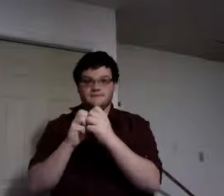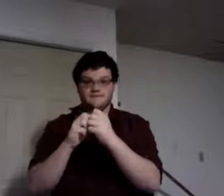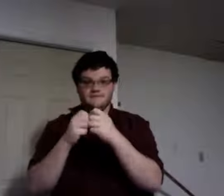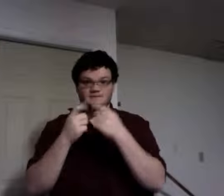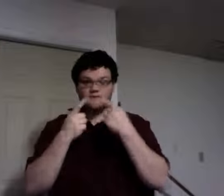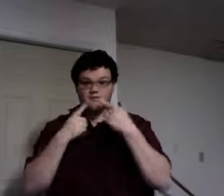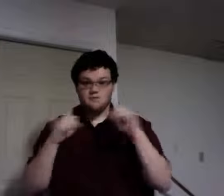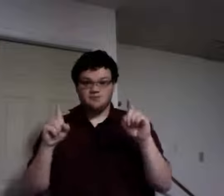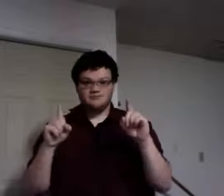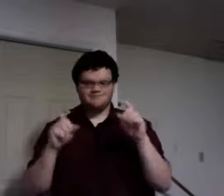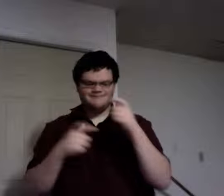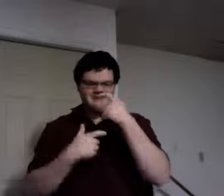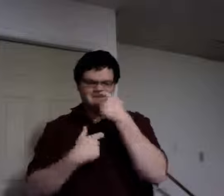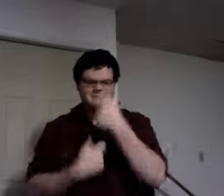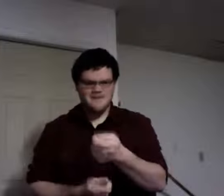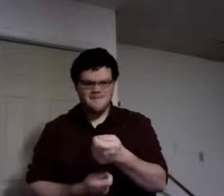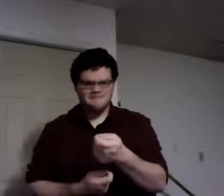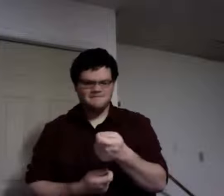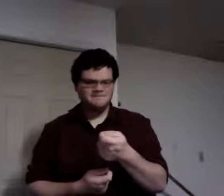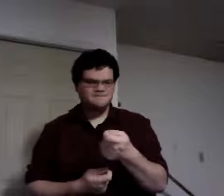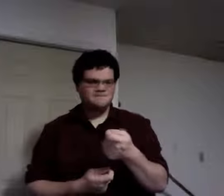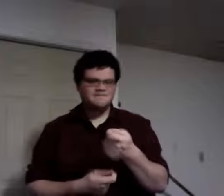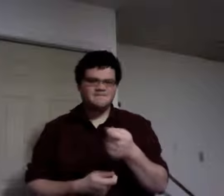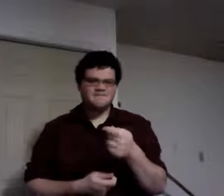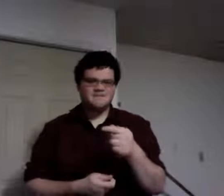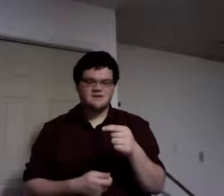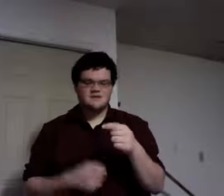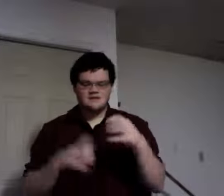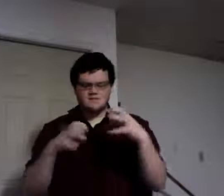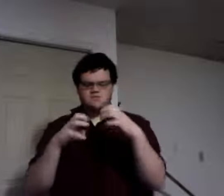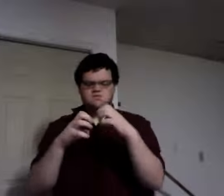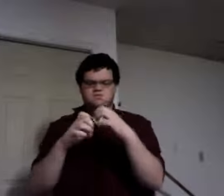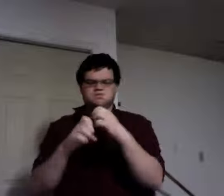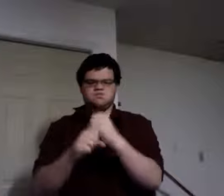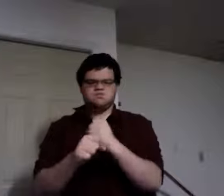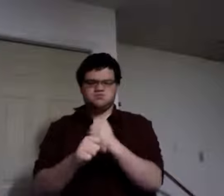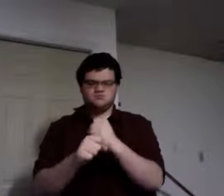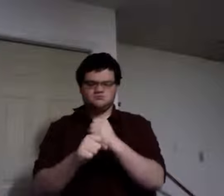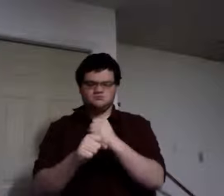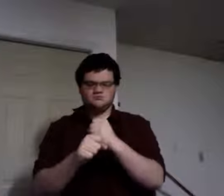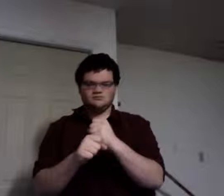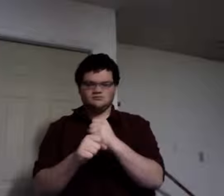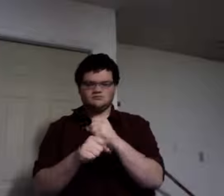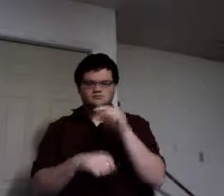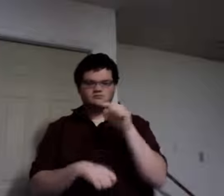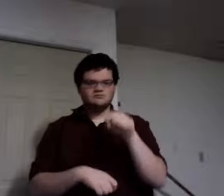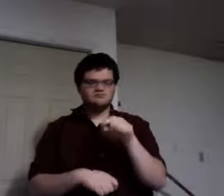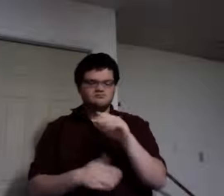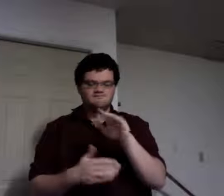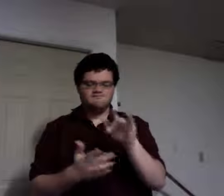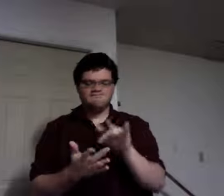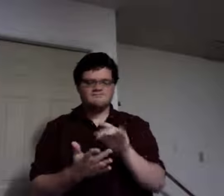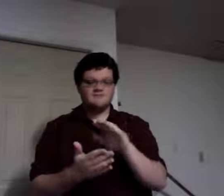imagine that they've gotten really dense here in the center. They've gotten really dense here in the center, and there's a bunch of hydrogen